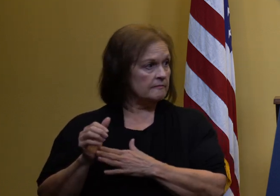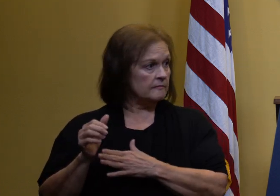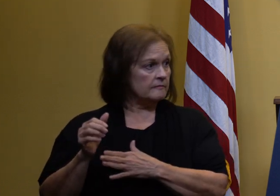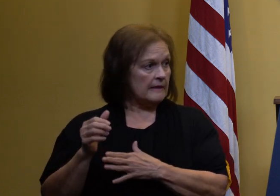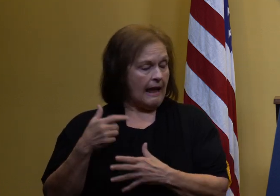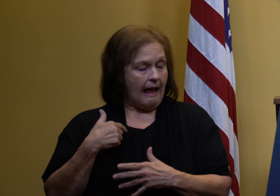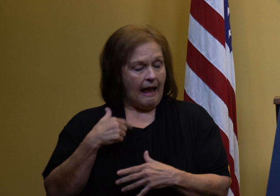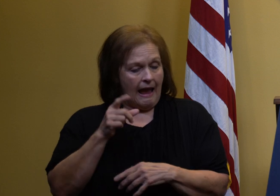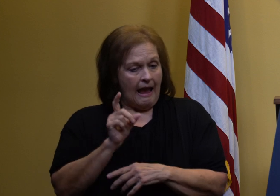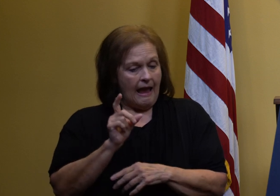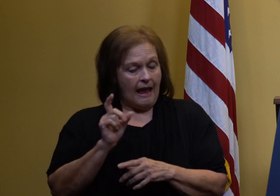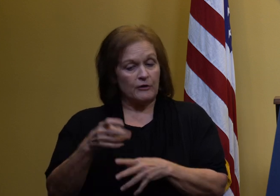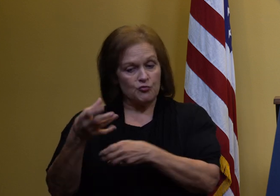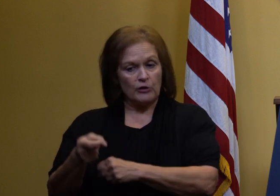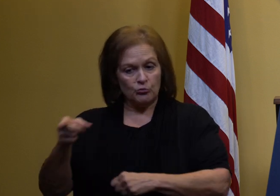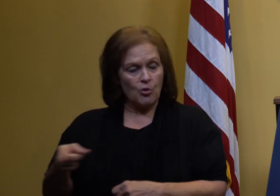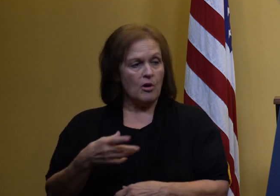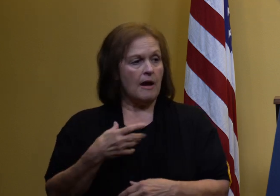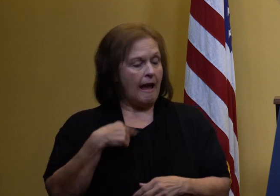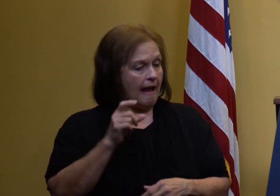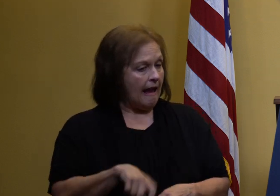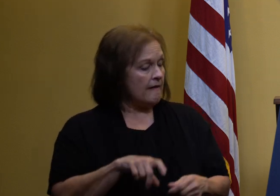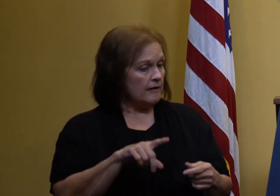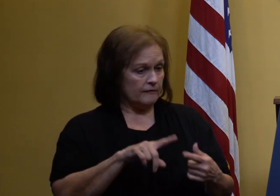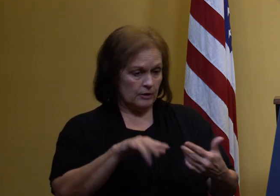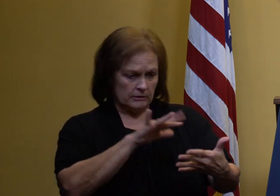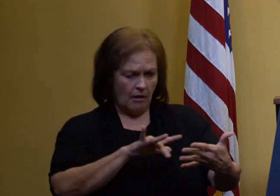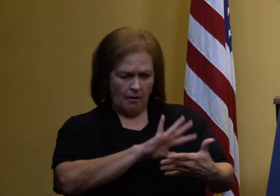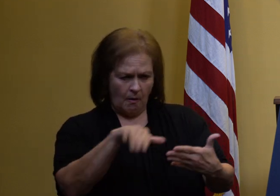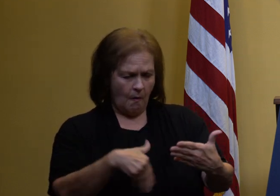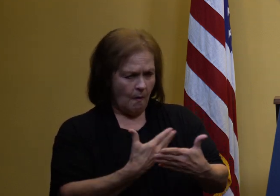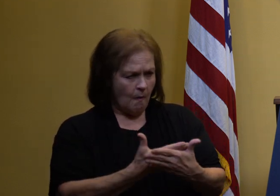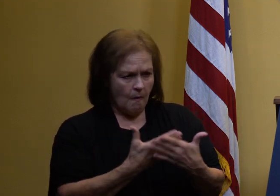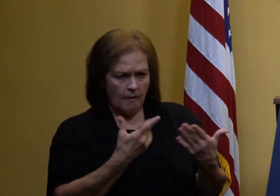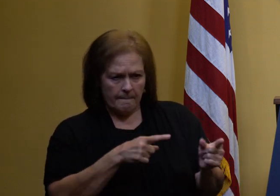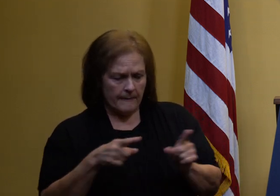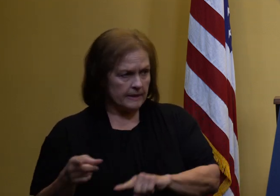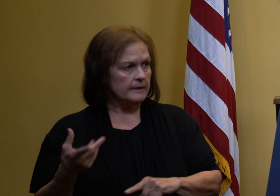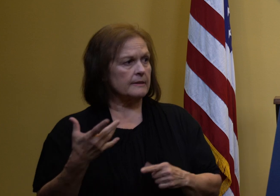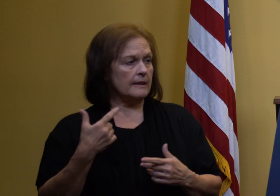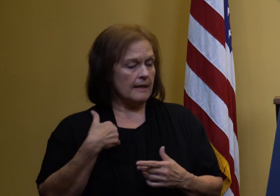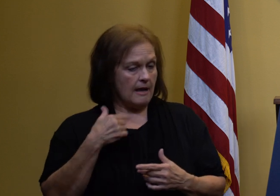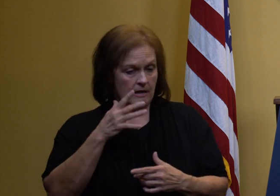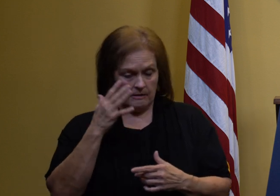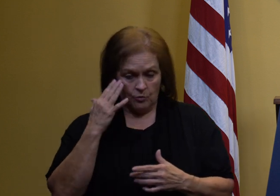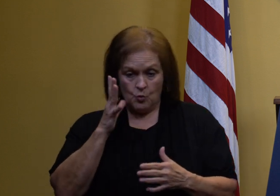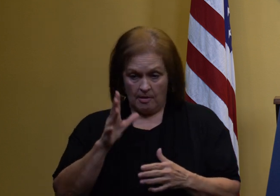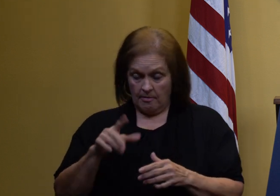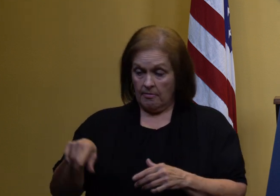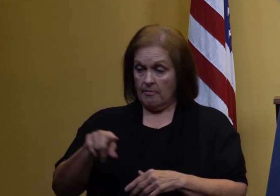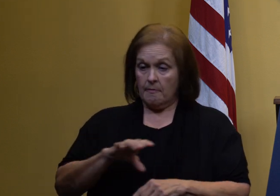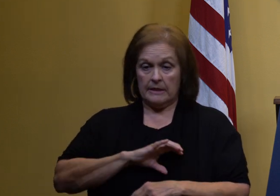the whole. And I have no doubt about it that the men and women of the New Orleans Police Department will continue to show